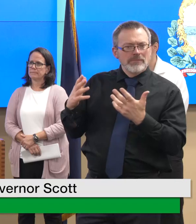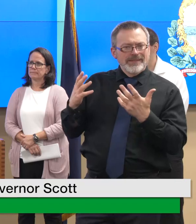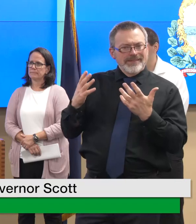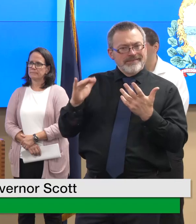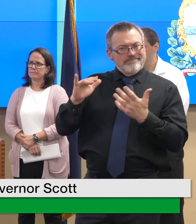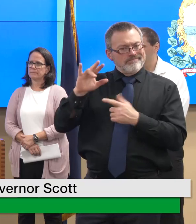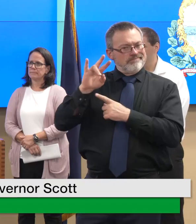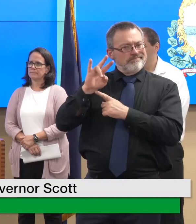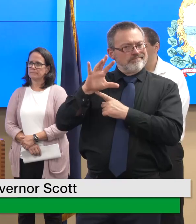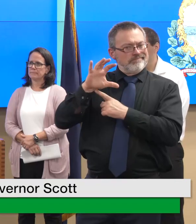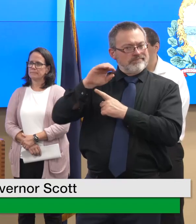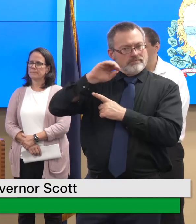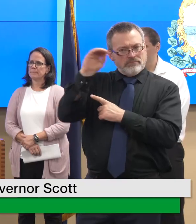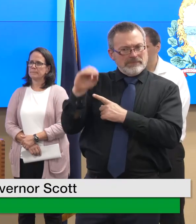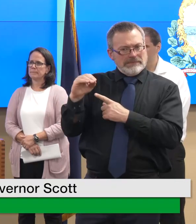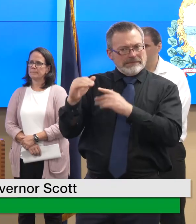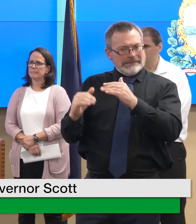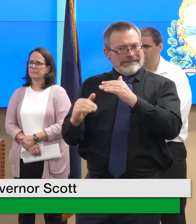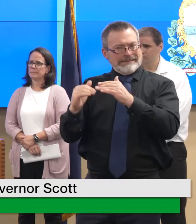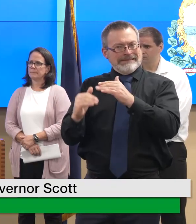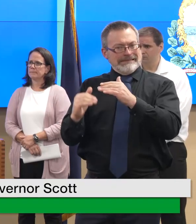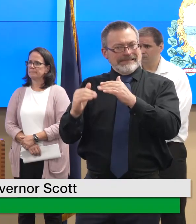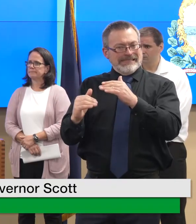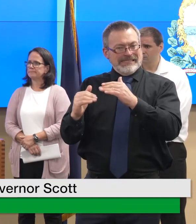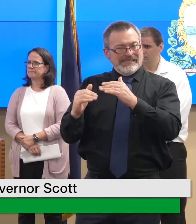threshold instead of the 9-10 threshold.